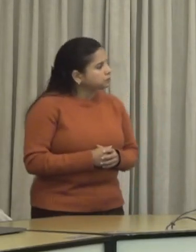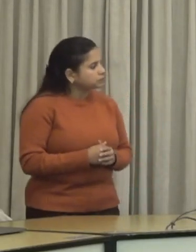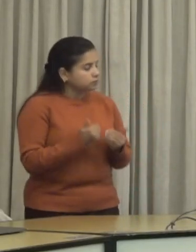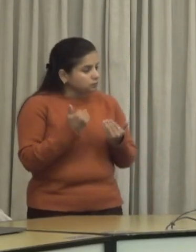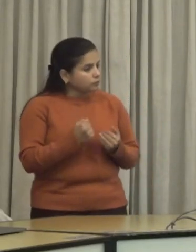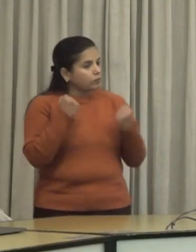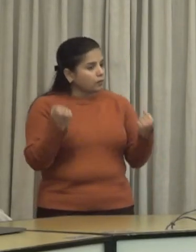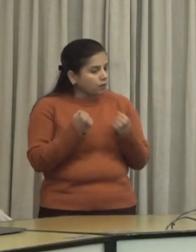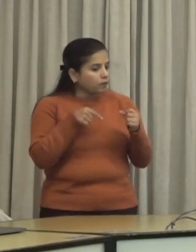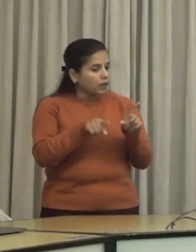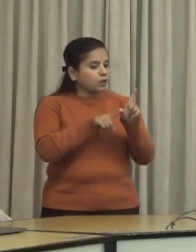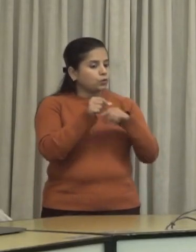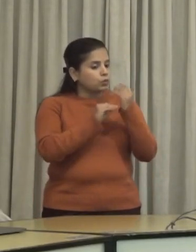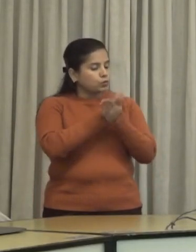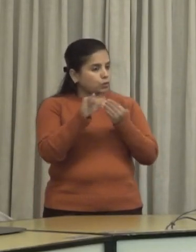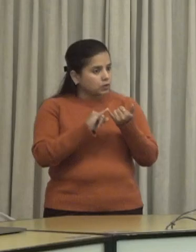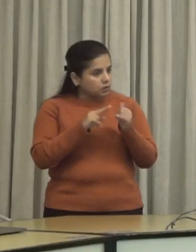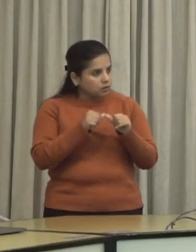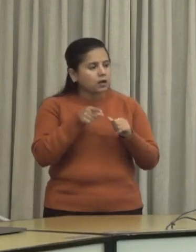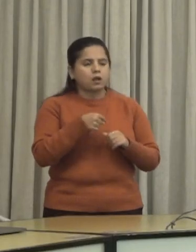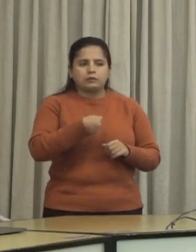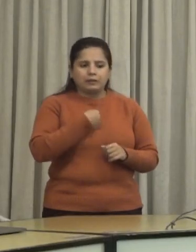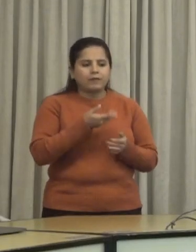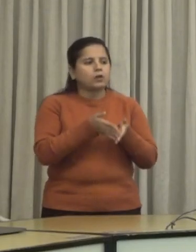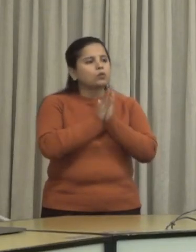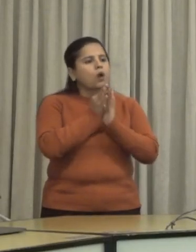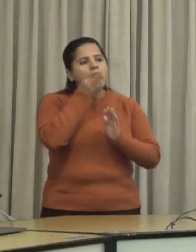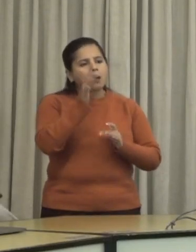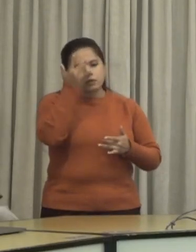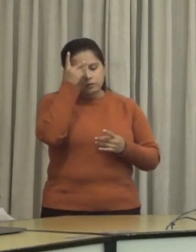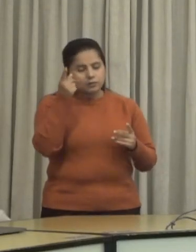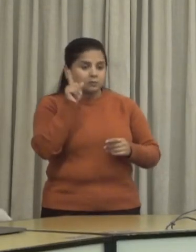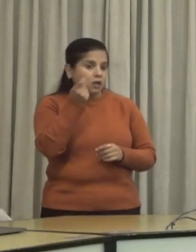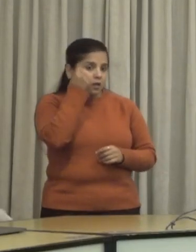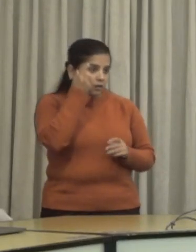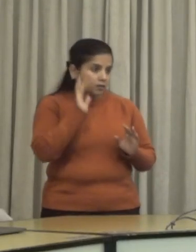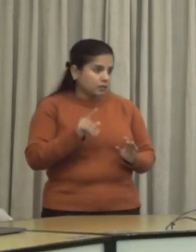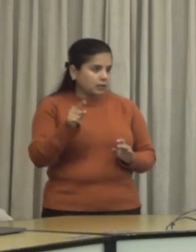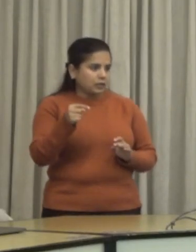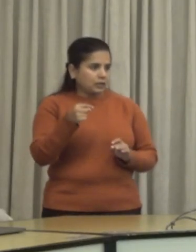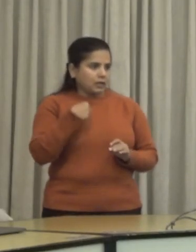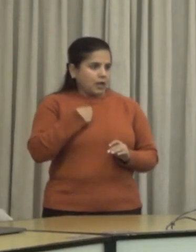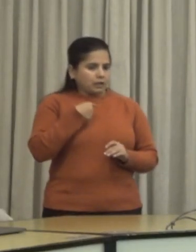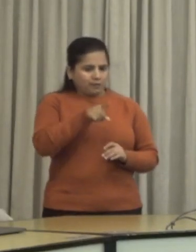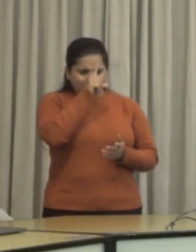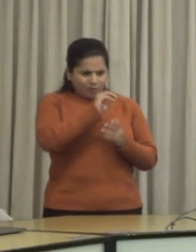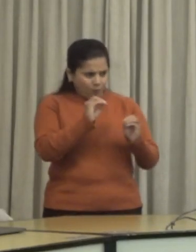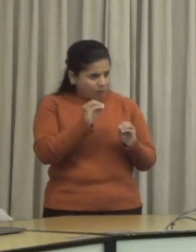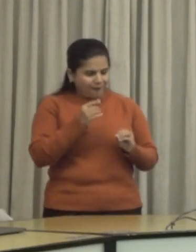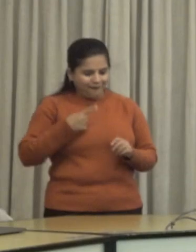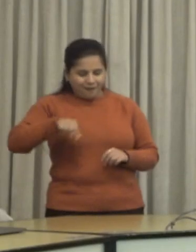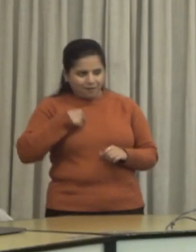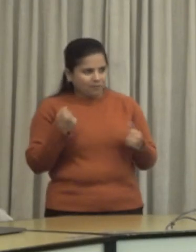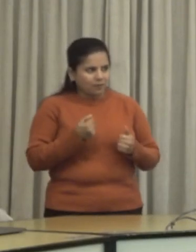Whereas active euthanasia is by voluntary request of the patient. This has to be understood. It is not involuntary. There is no involuntary